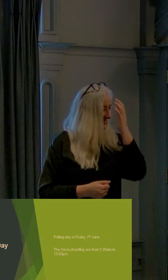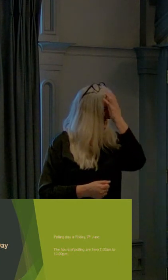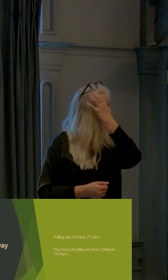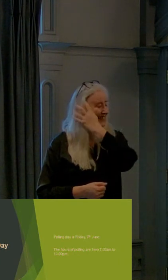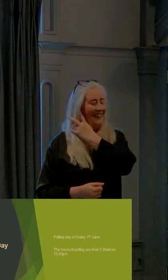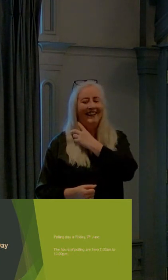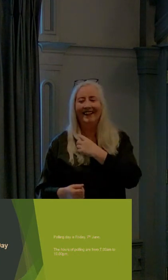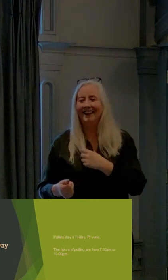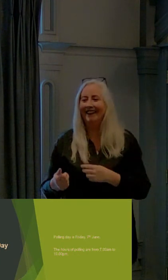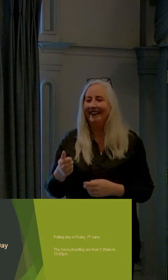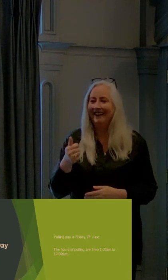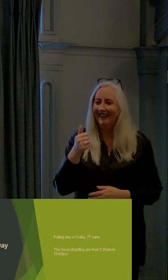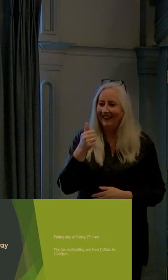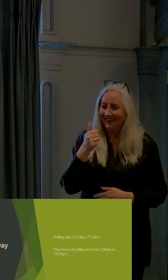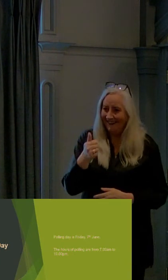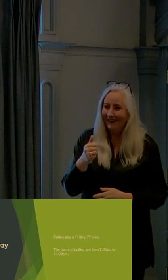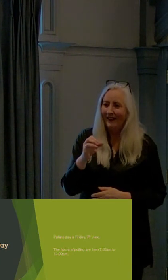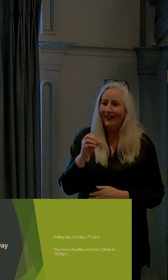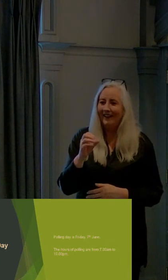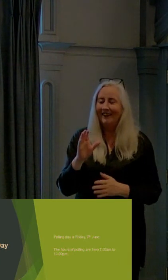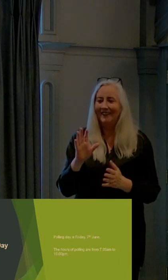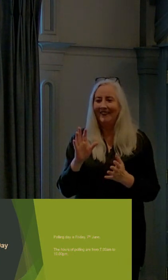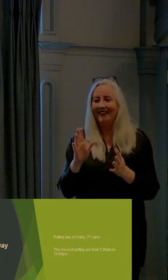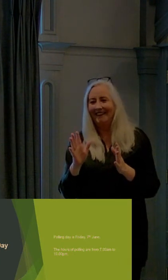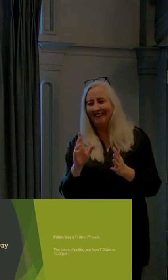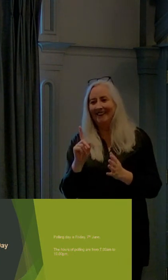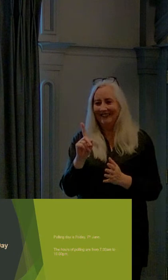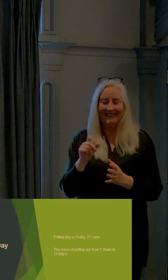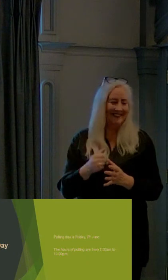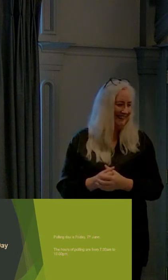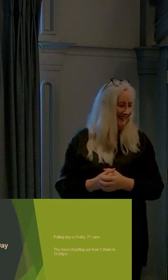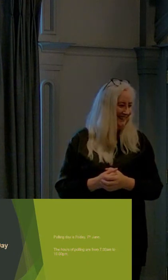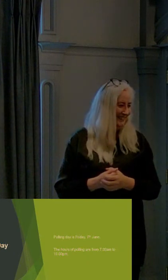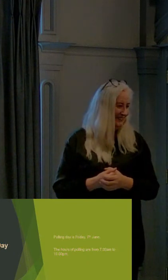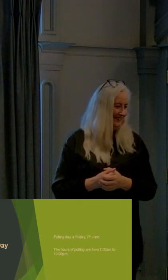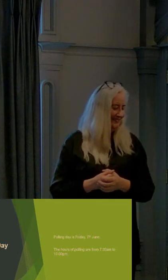Okay. So one other thing there.